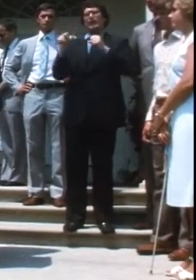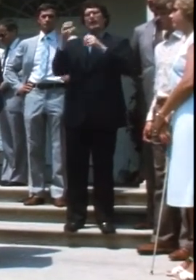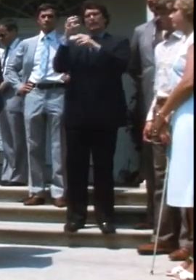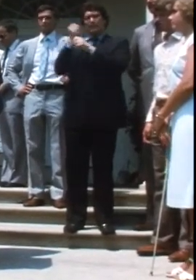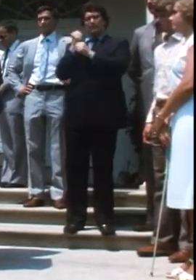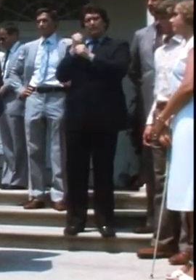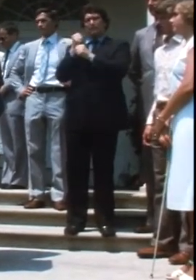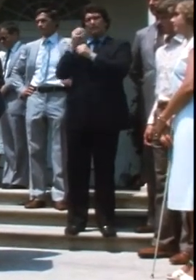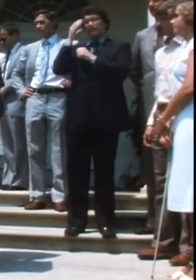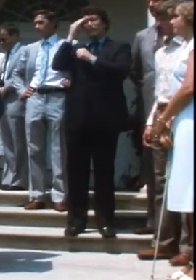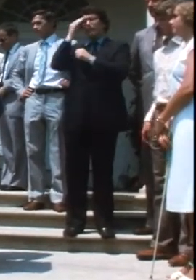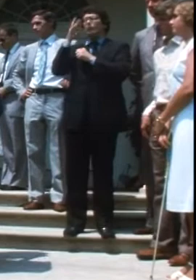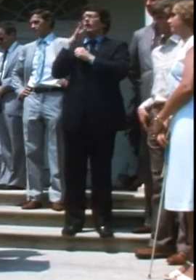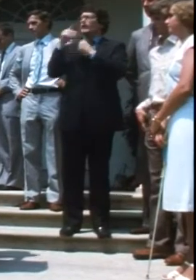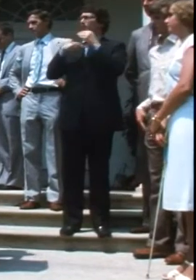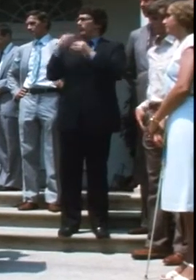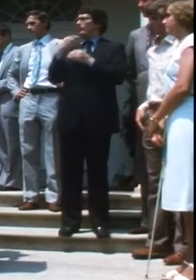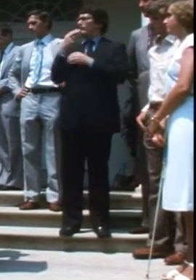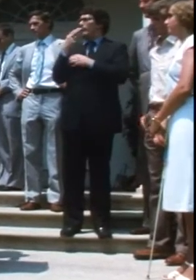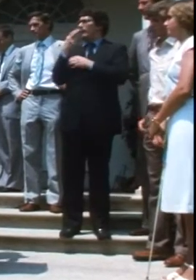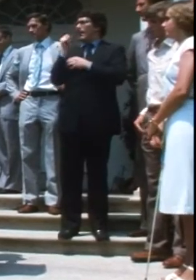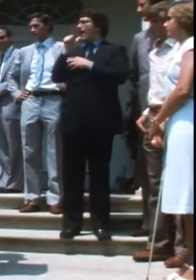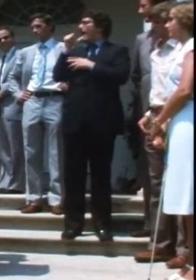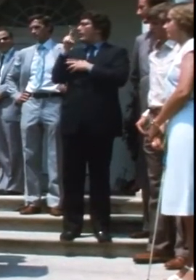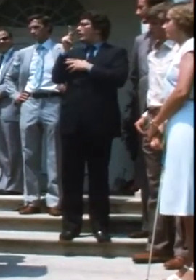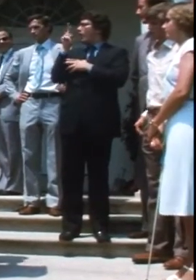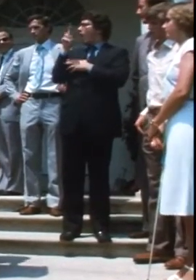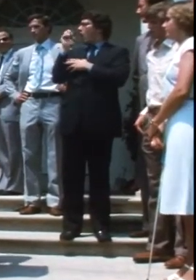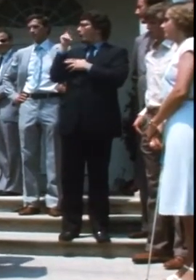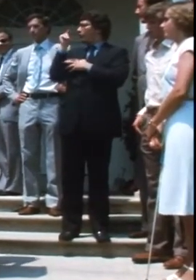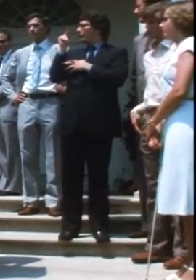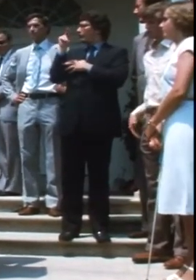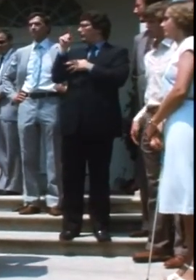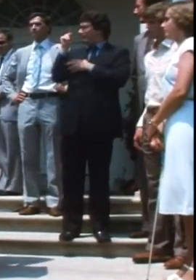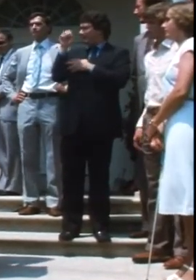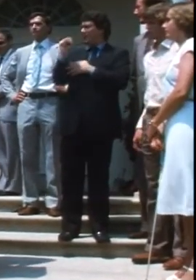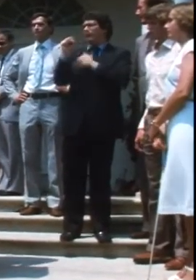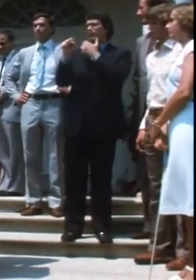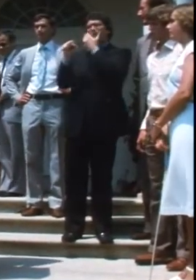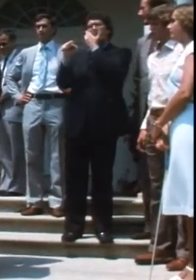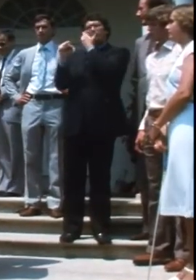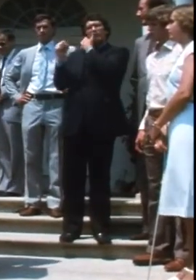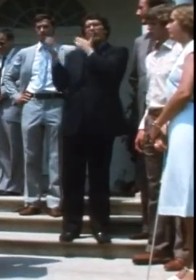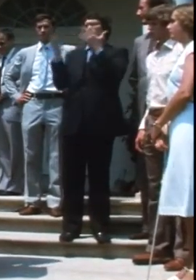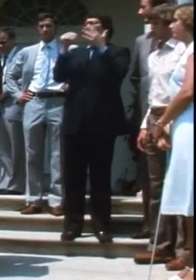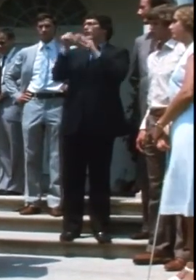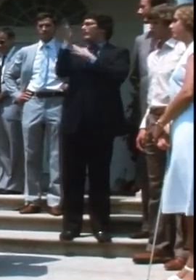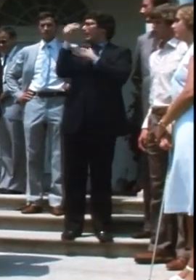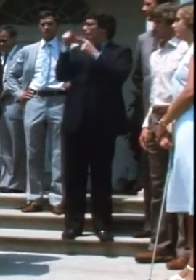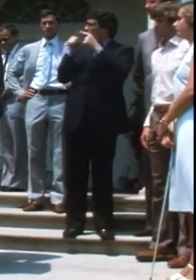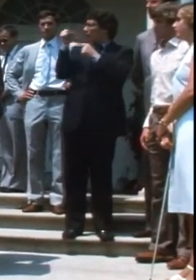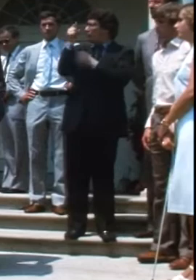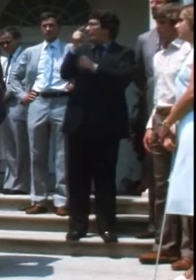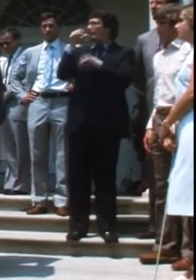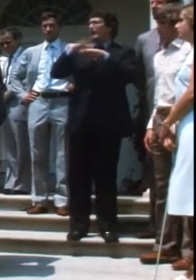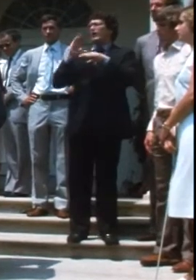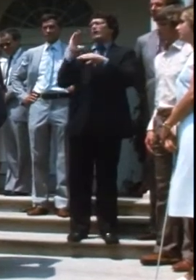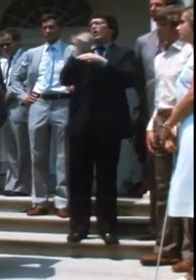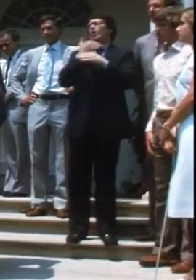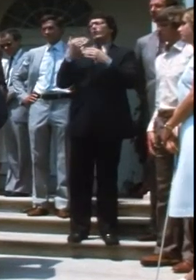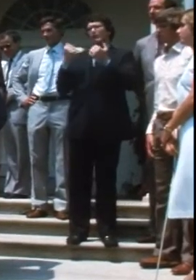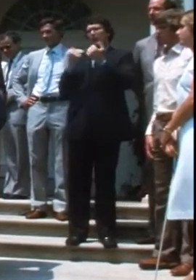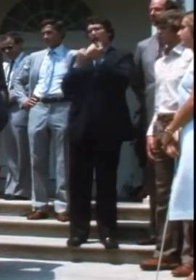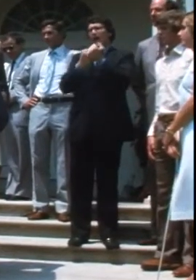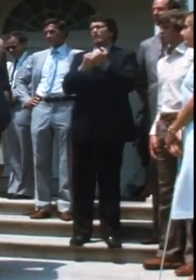attain. I'm talking about Hal Krentz, who carried this flag to you on our